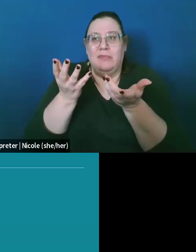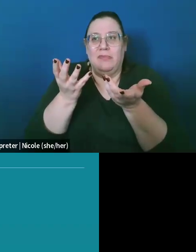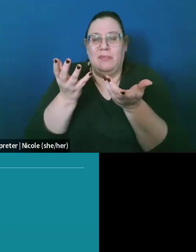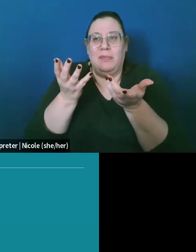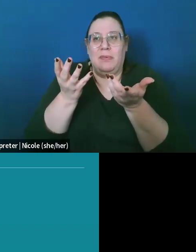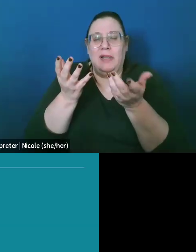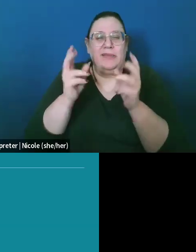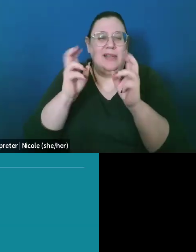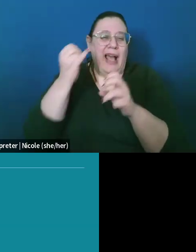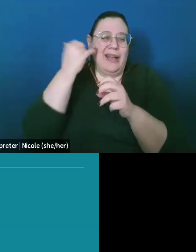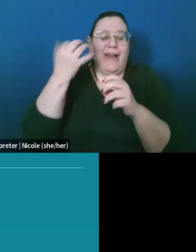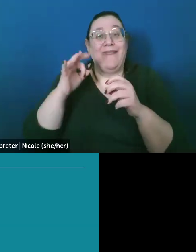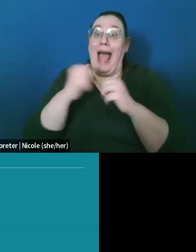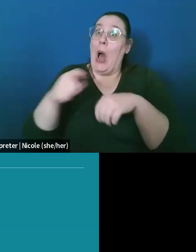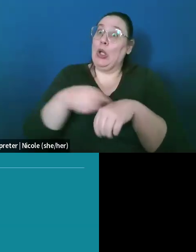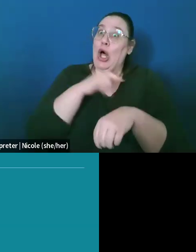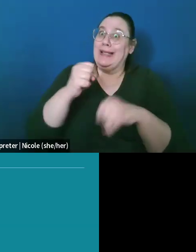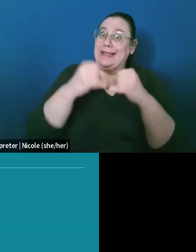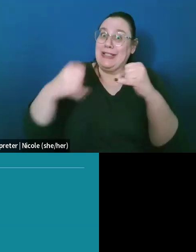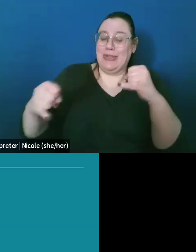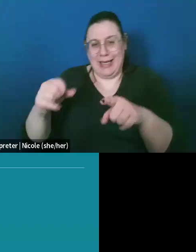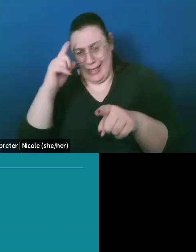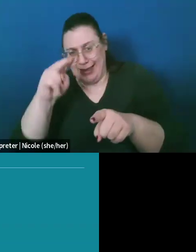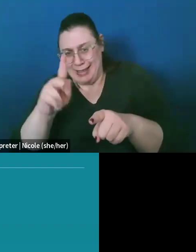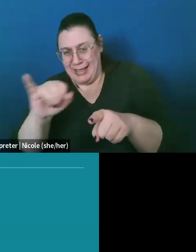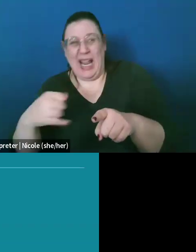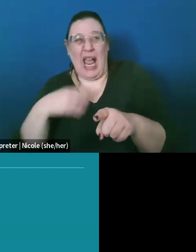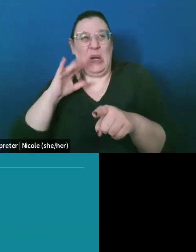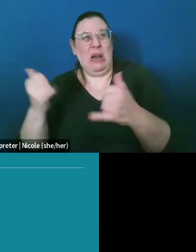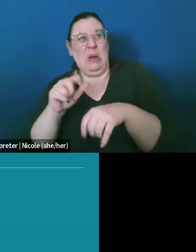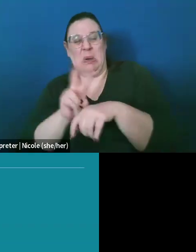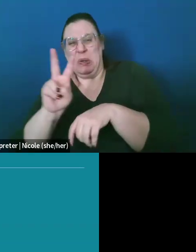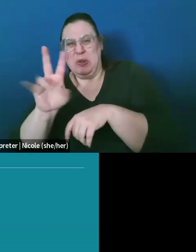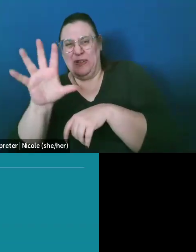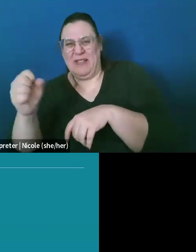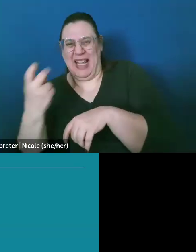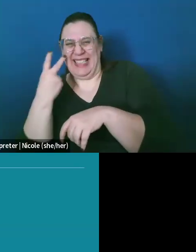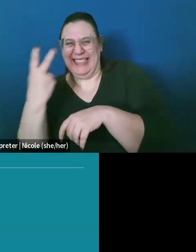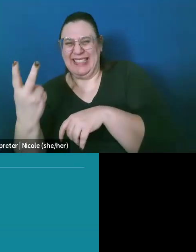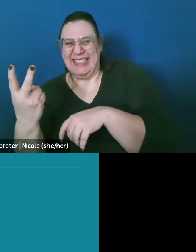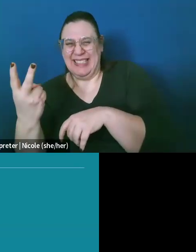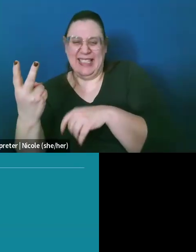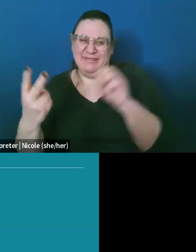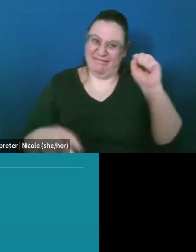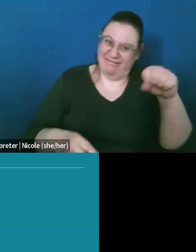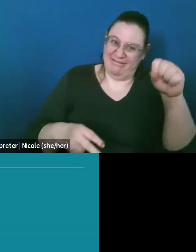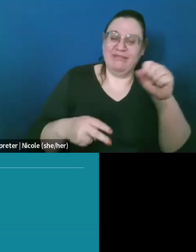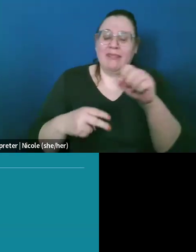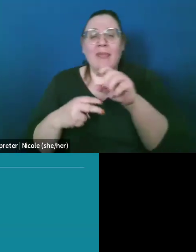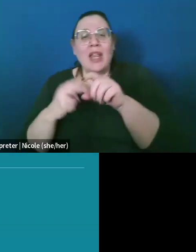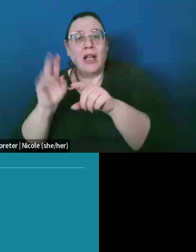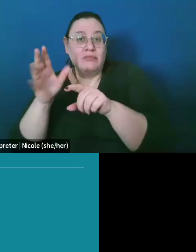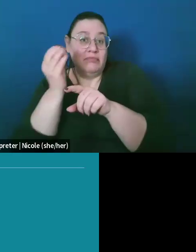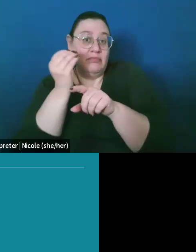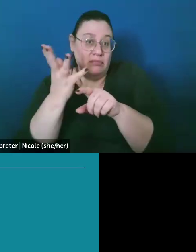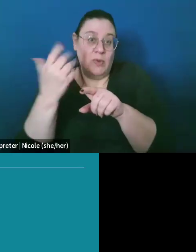string question. Nikki, I know we're at 2:50. I can Yeah. see that. Yeah, I do just want to say